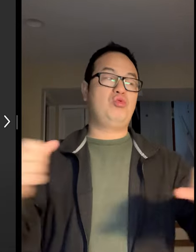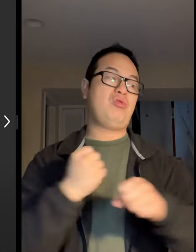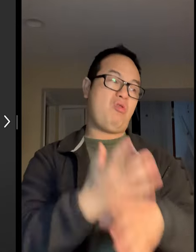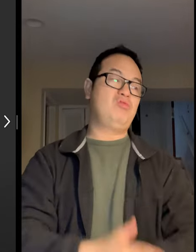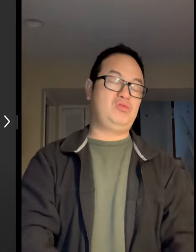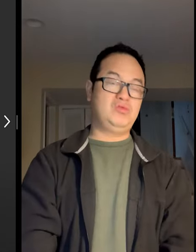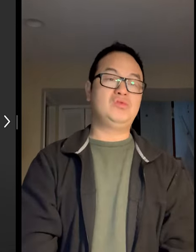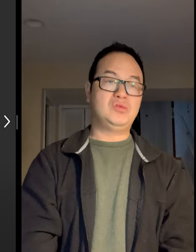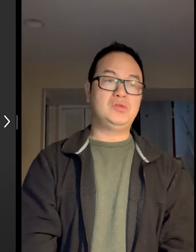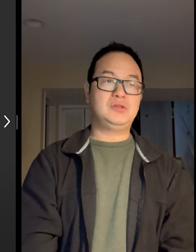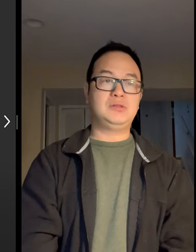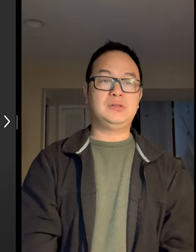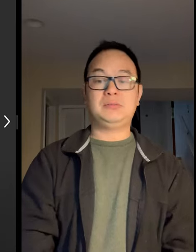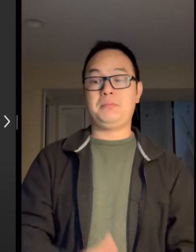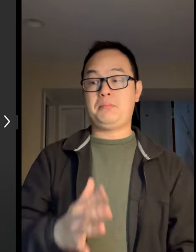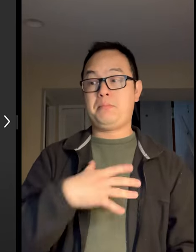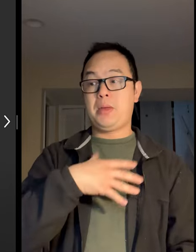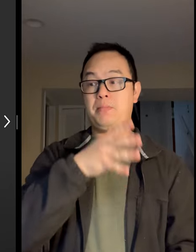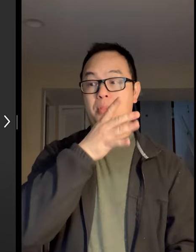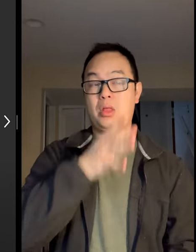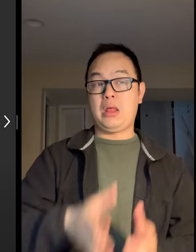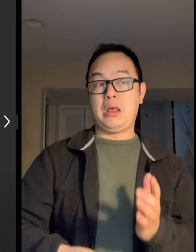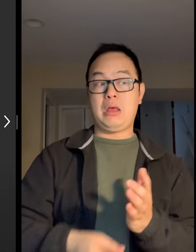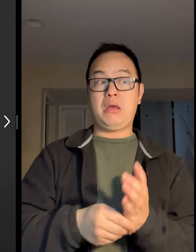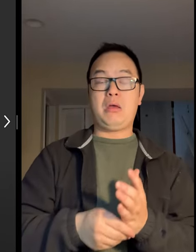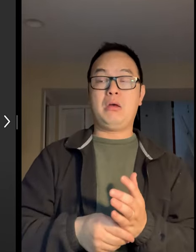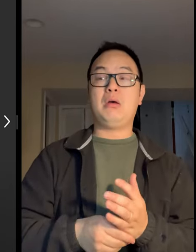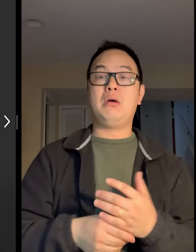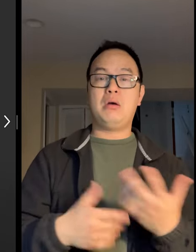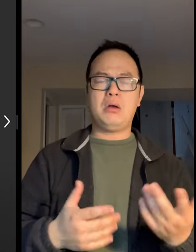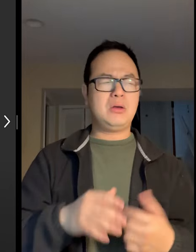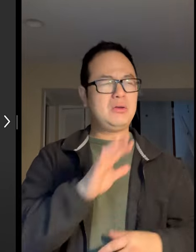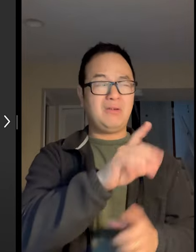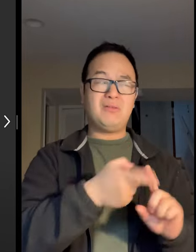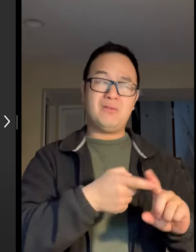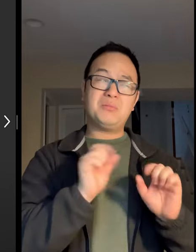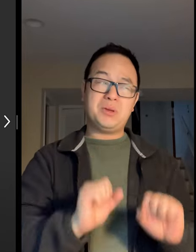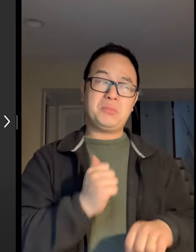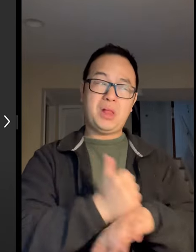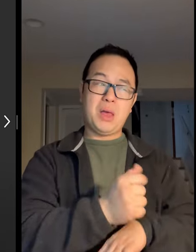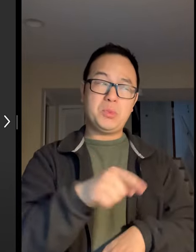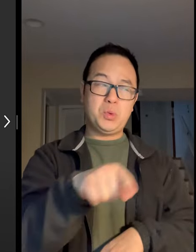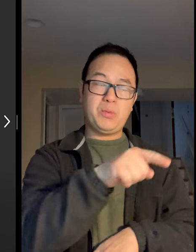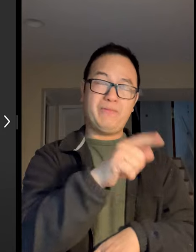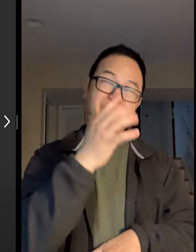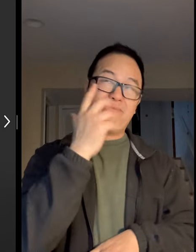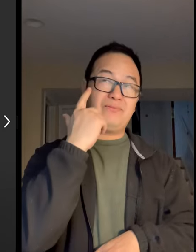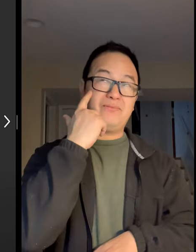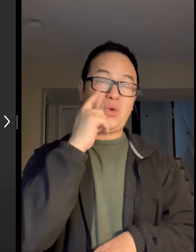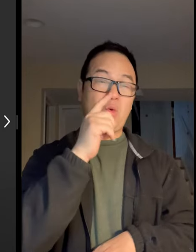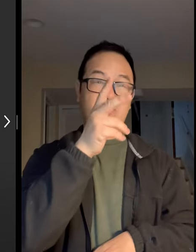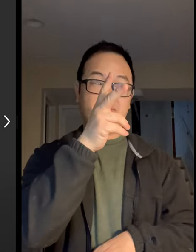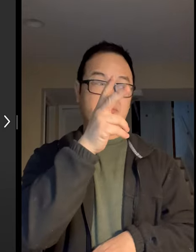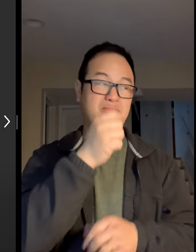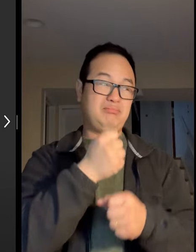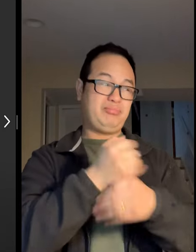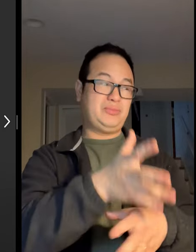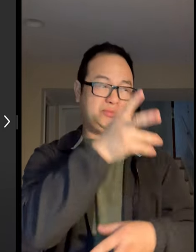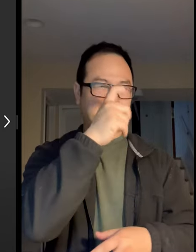Moms added, your friends may blame you for spreading the virus because of the way you look. This is called